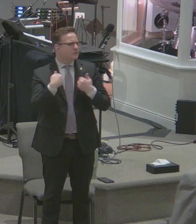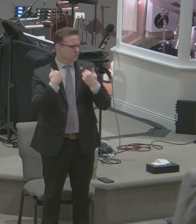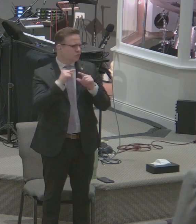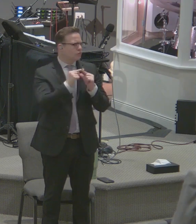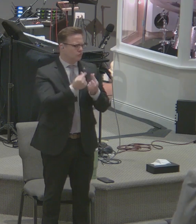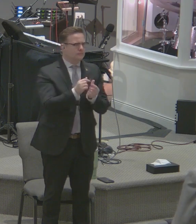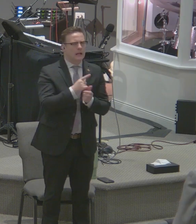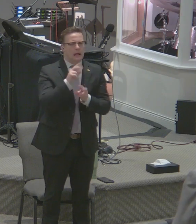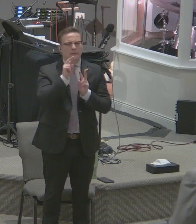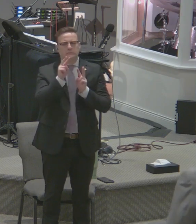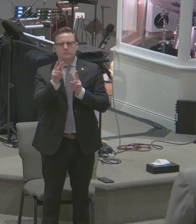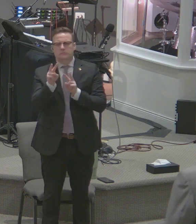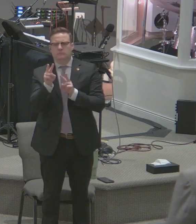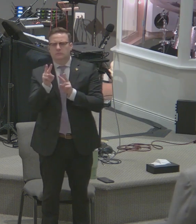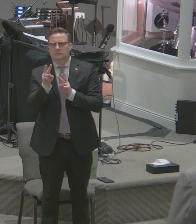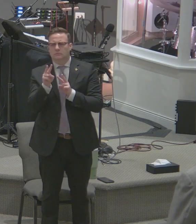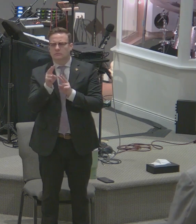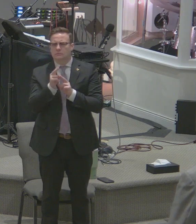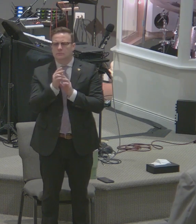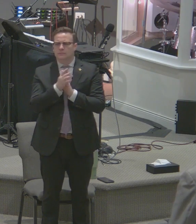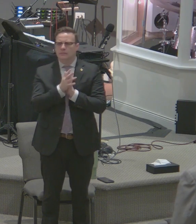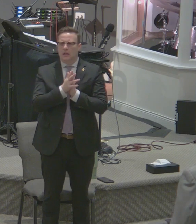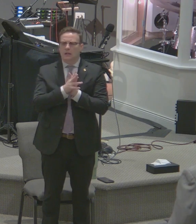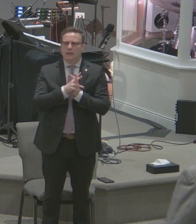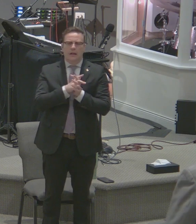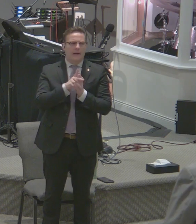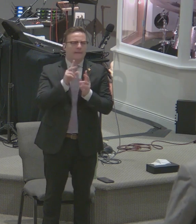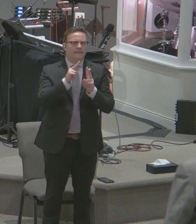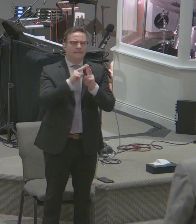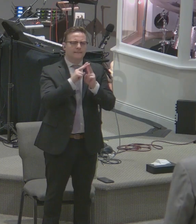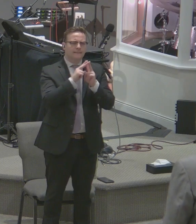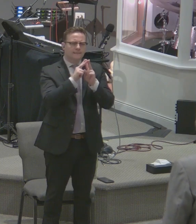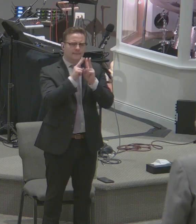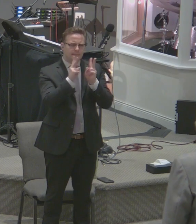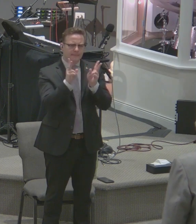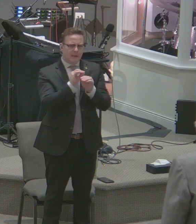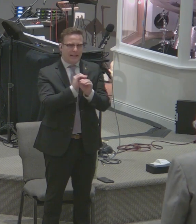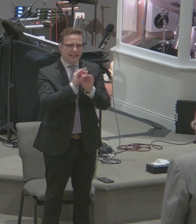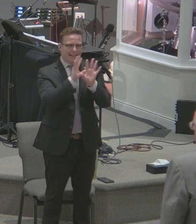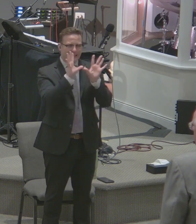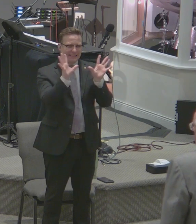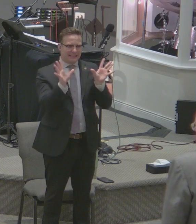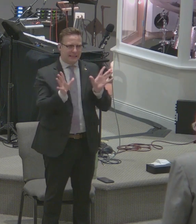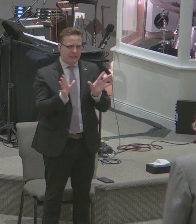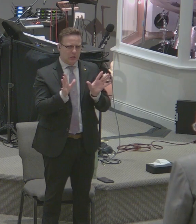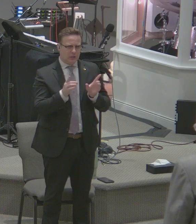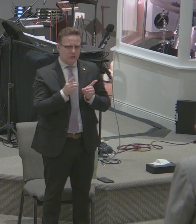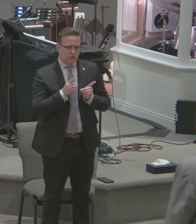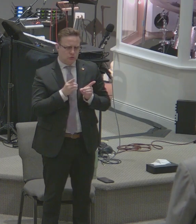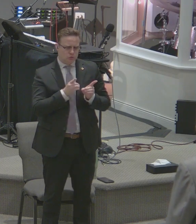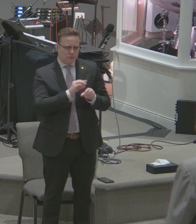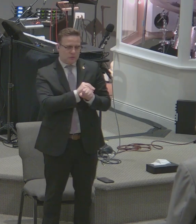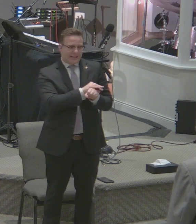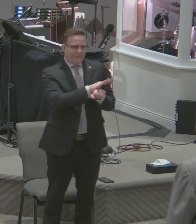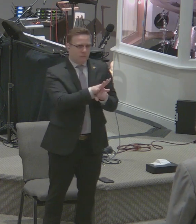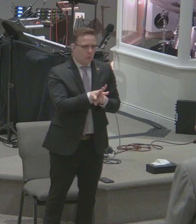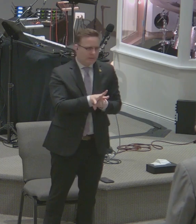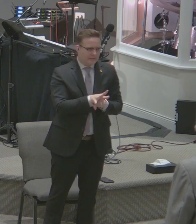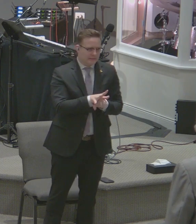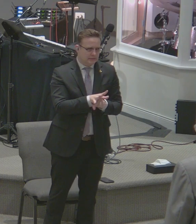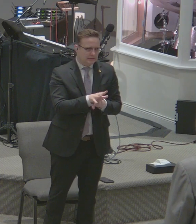I have found a very, very clear directional influence in my